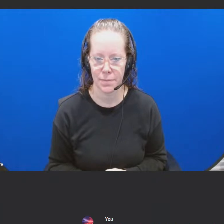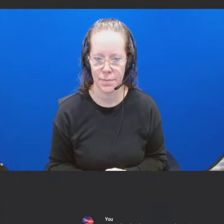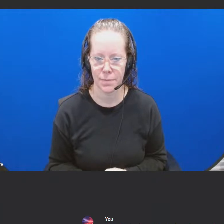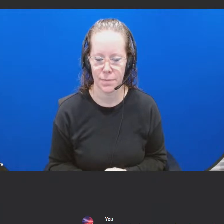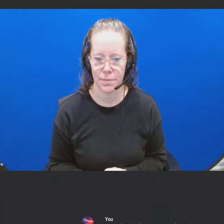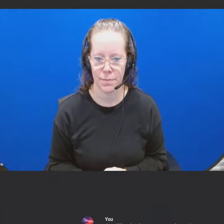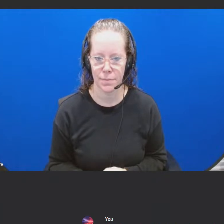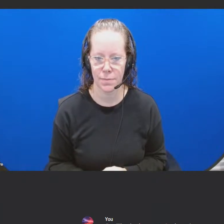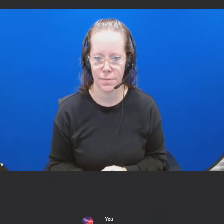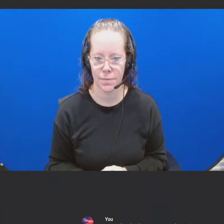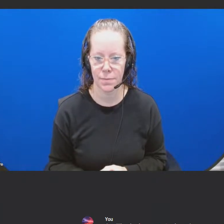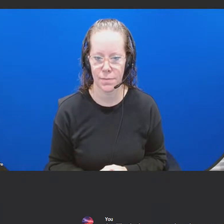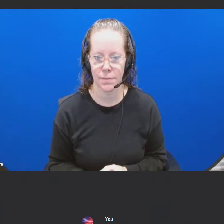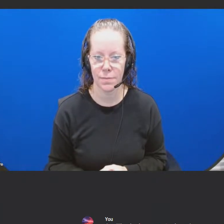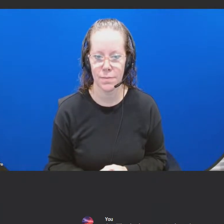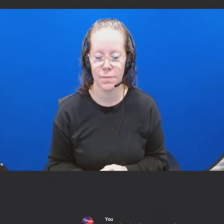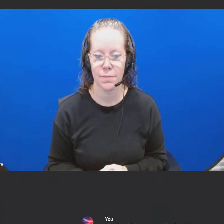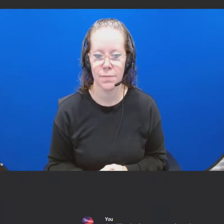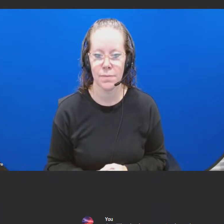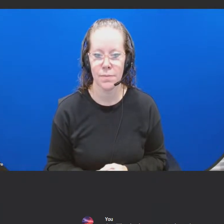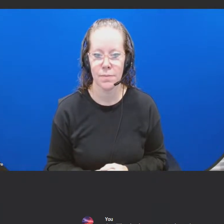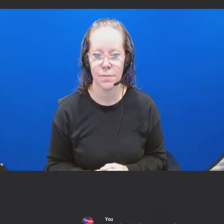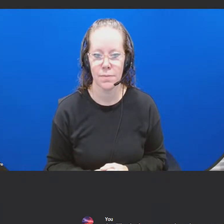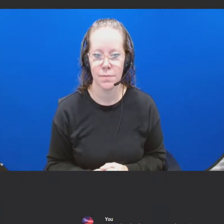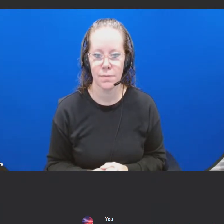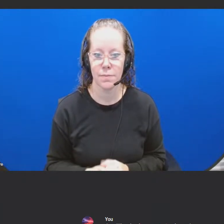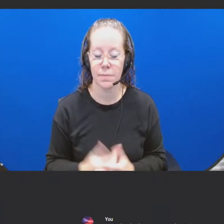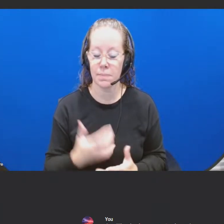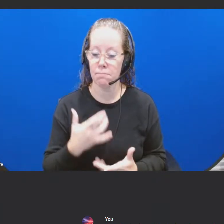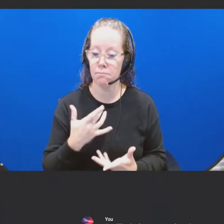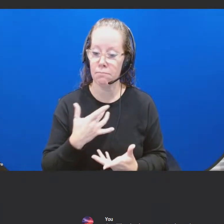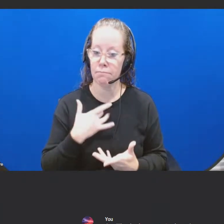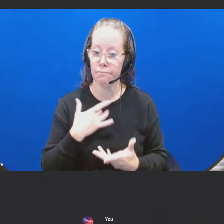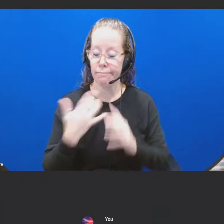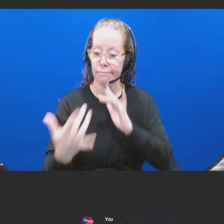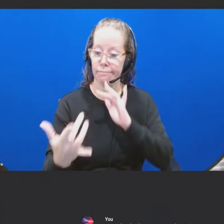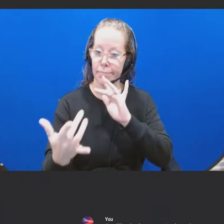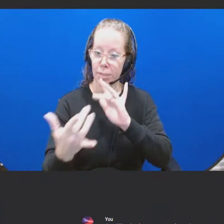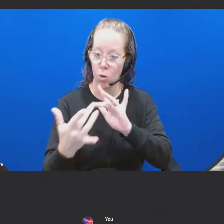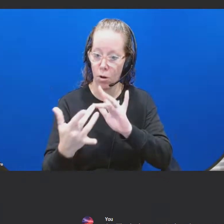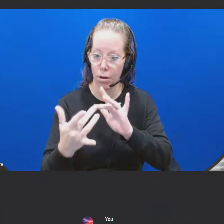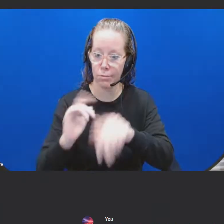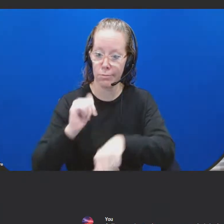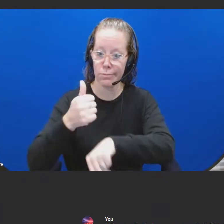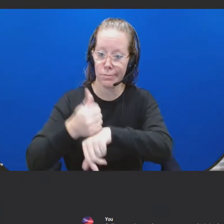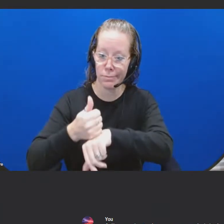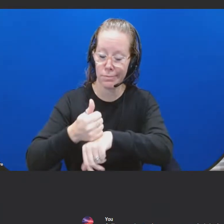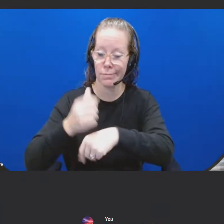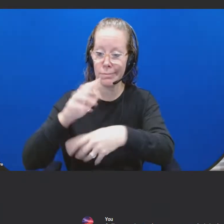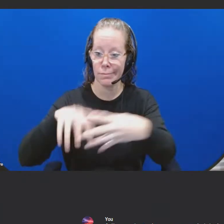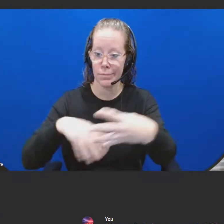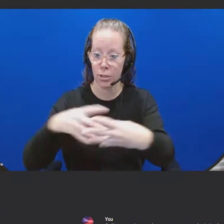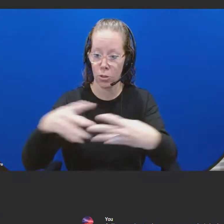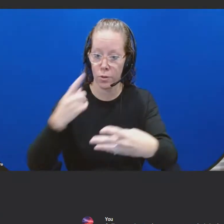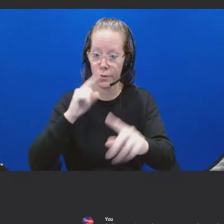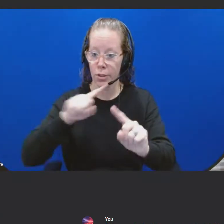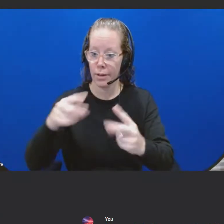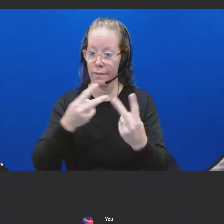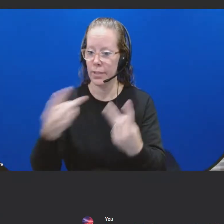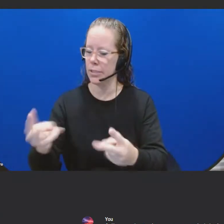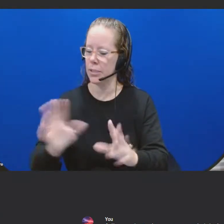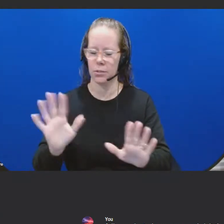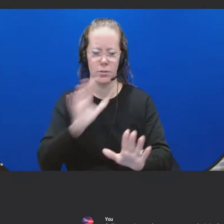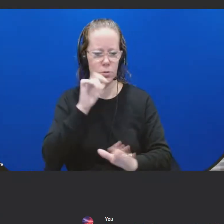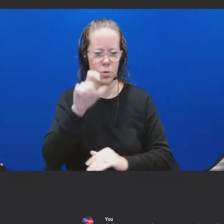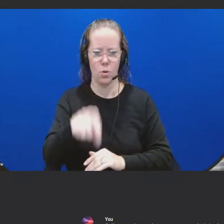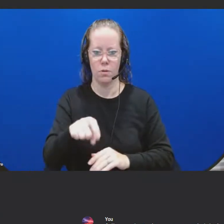Again, you don't have to schedule your visit. However, between 4:30 and 6 o'clock, the